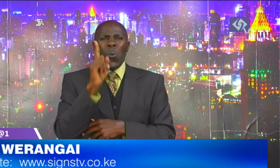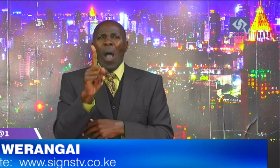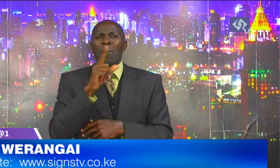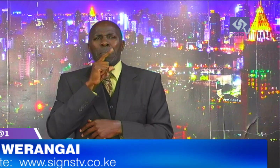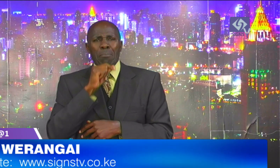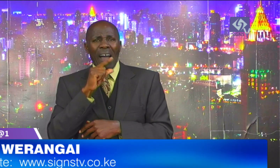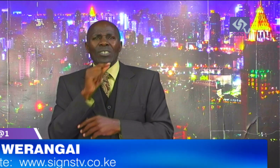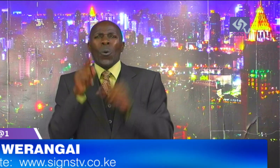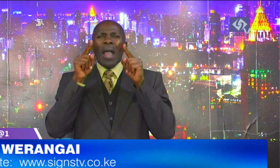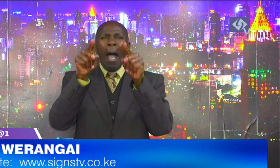not a threat to anyone.